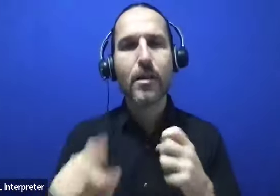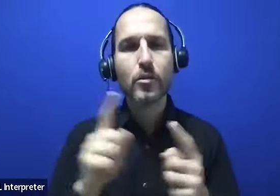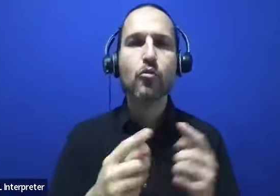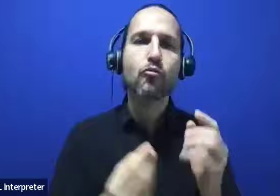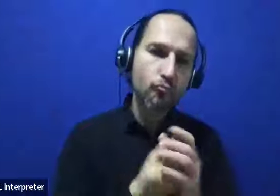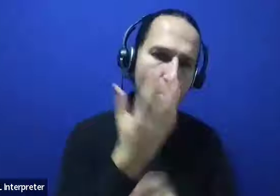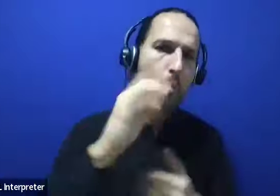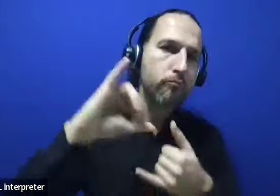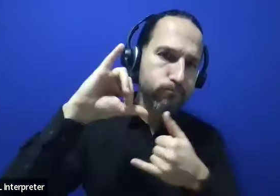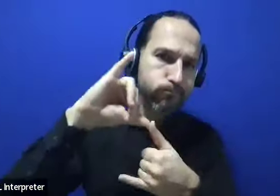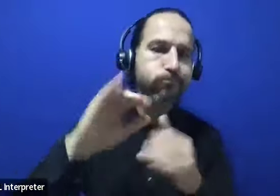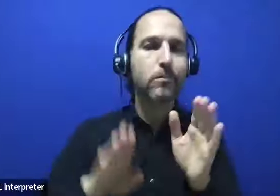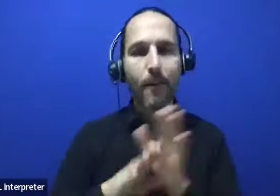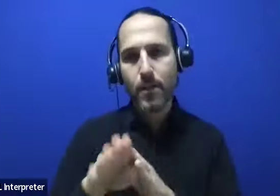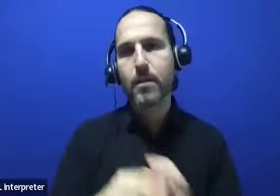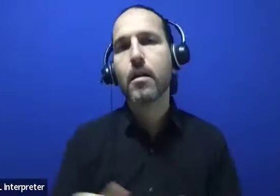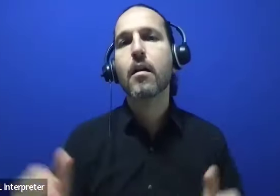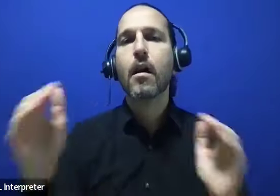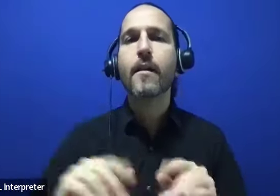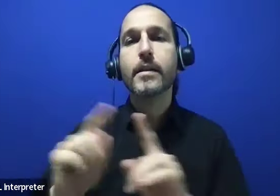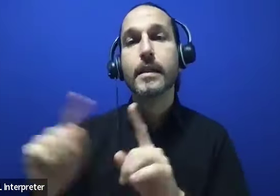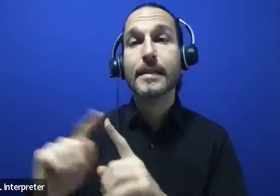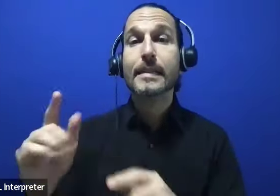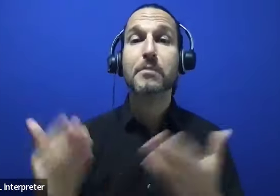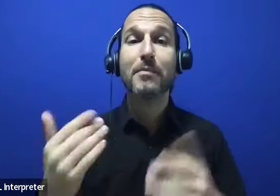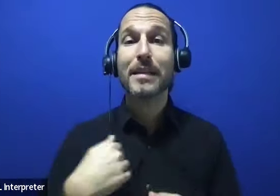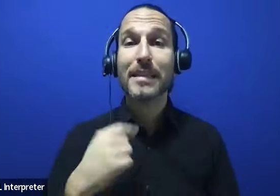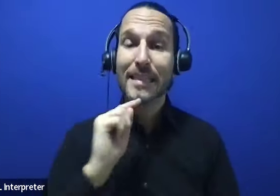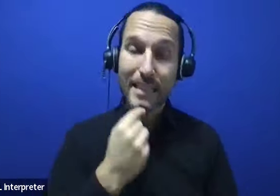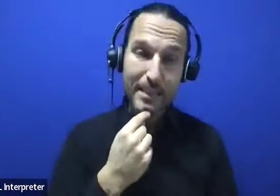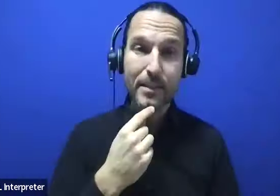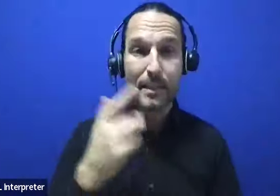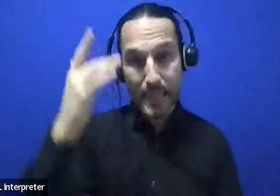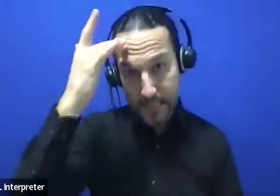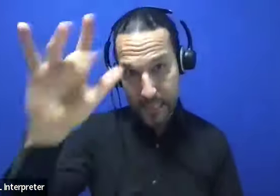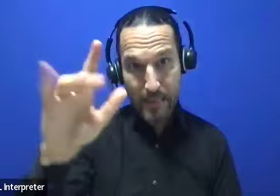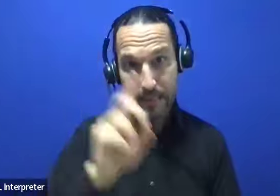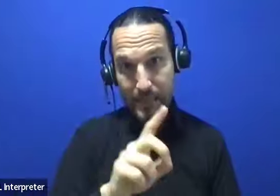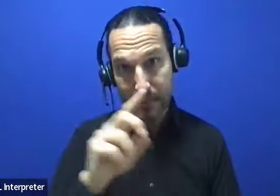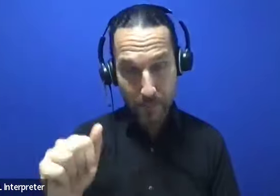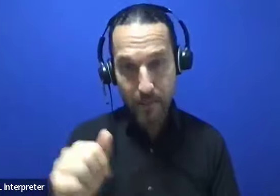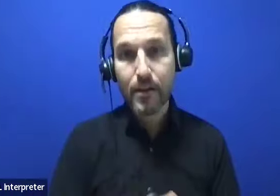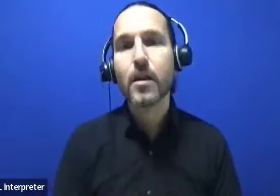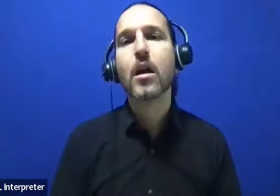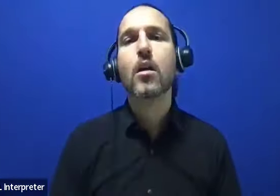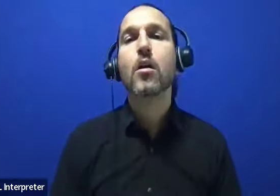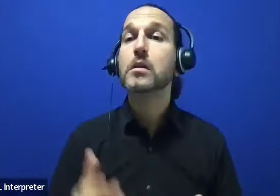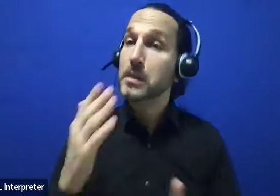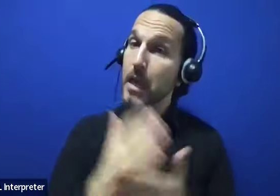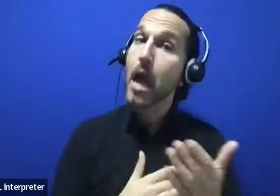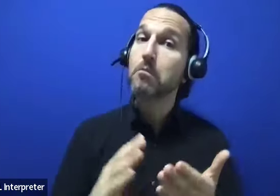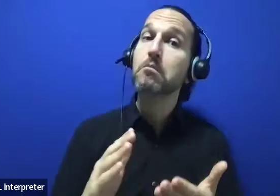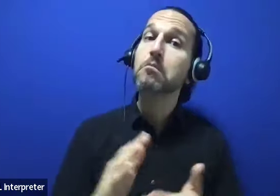also a wide range of ability in children with charge, from profoundly intellectually disabled children to university